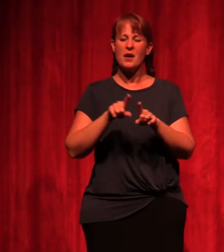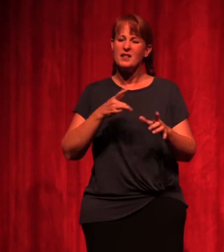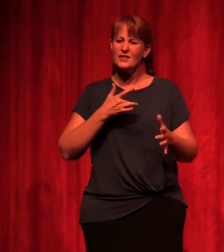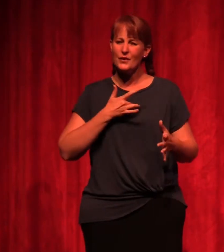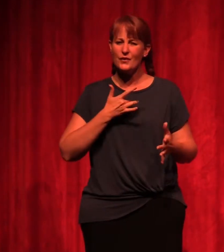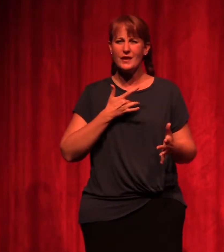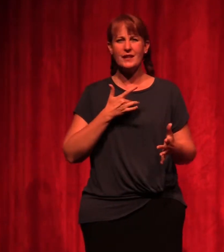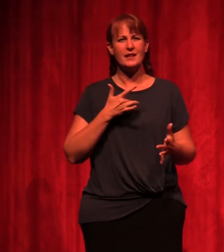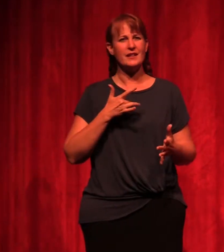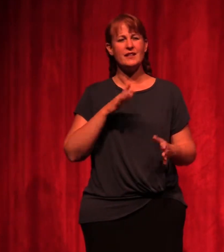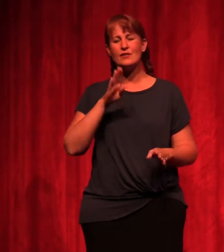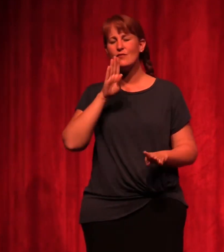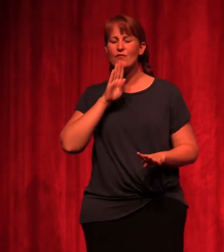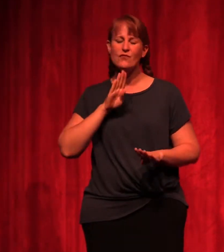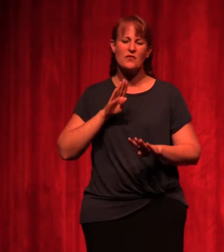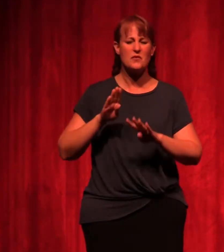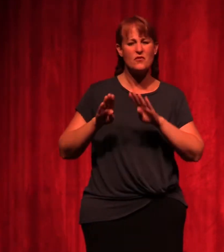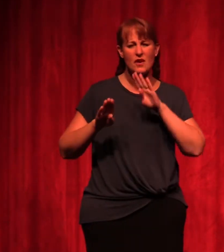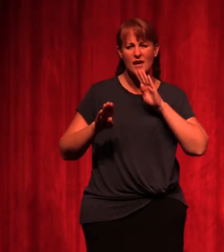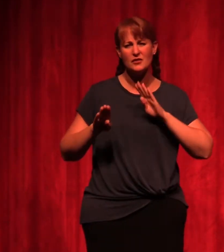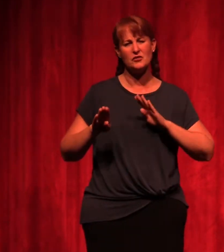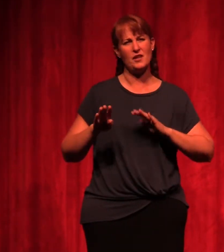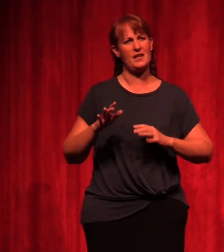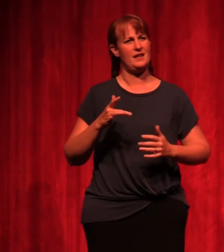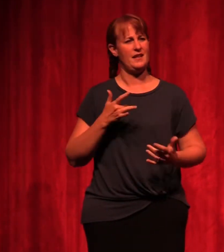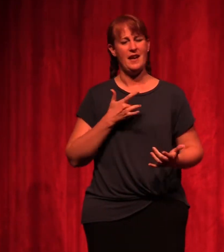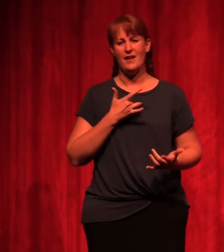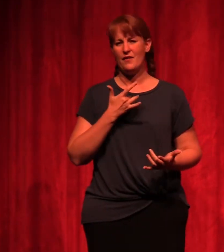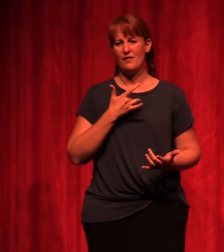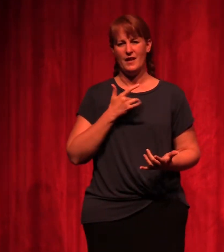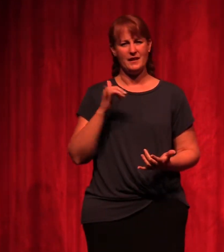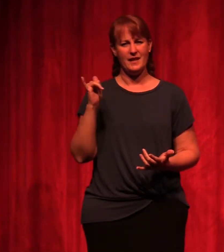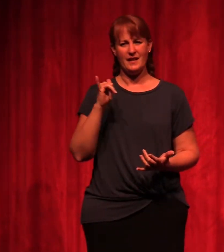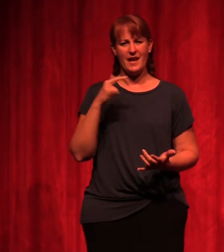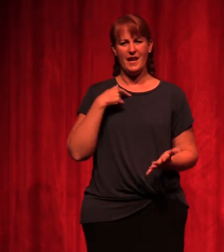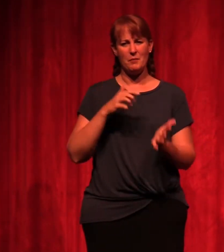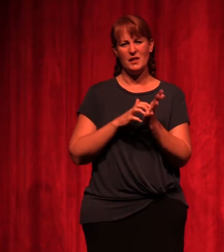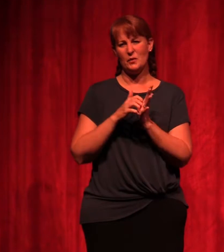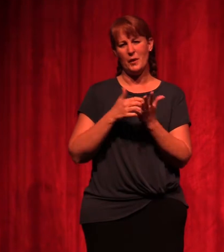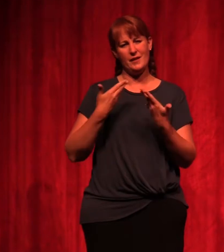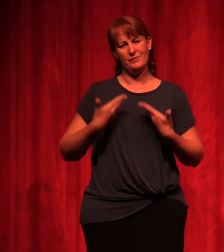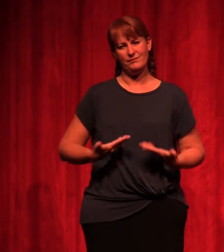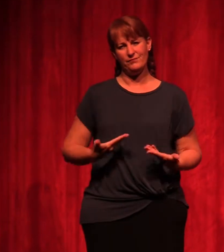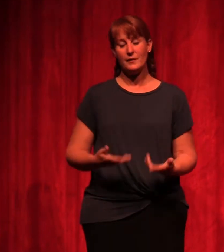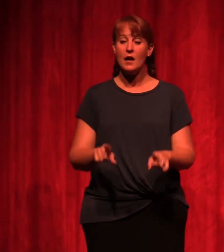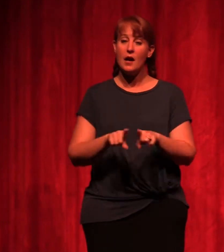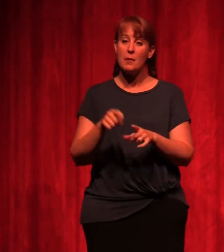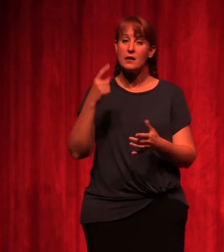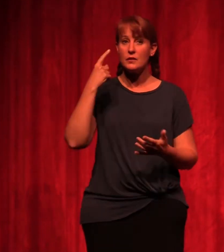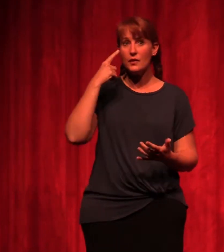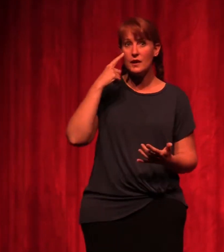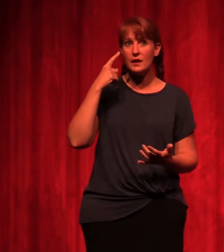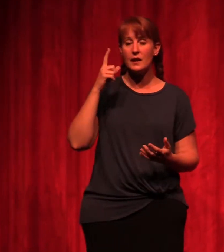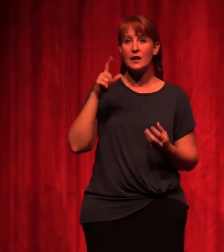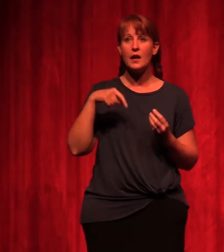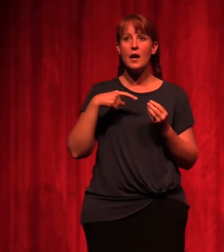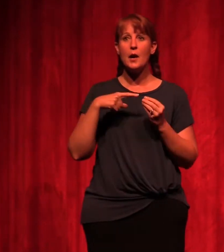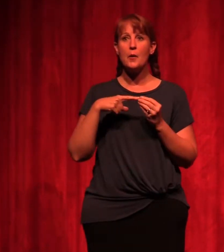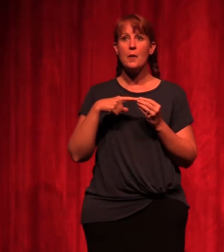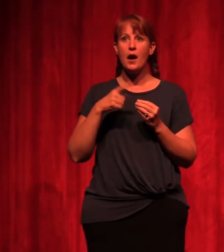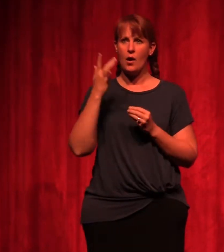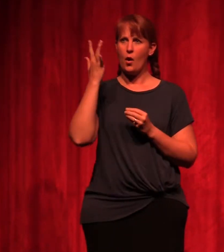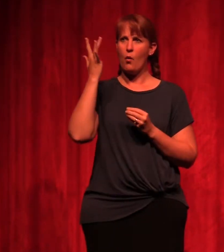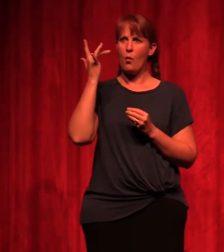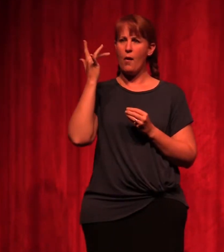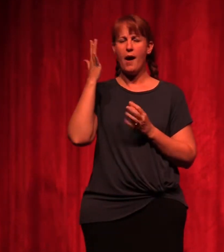feeling frustrated and feeling like I wimped out. And I'm also thinking about why I